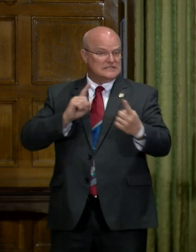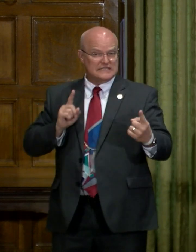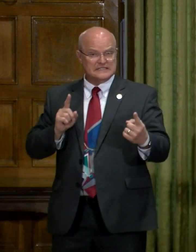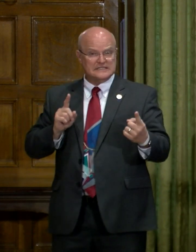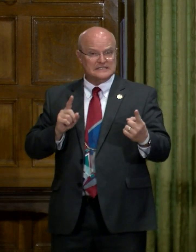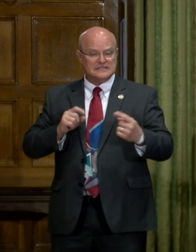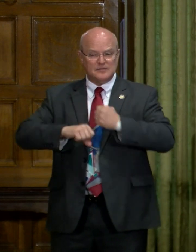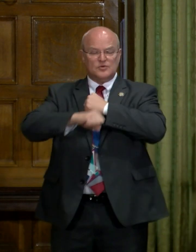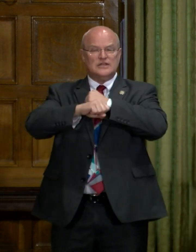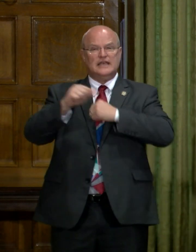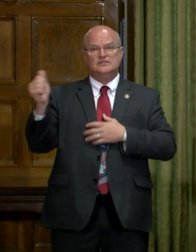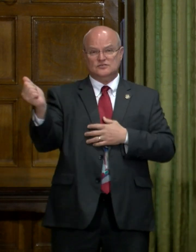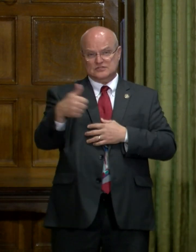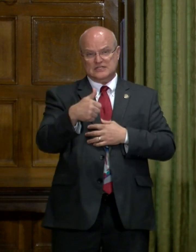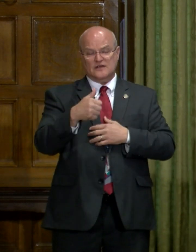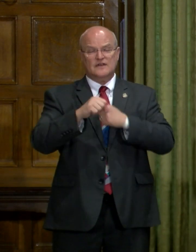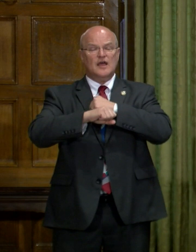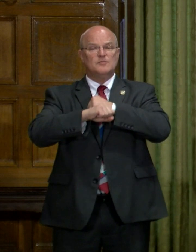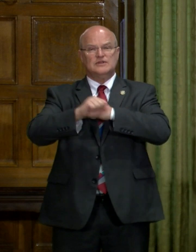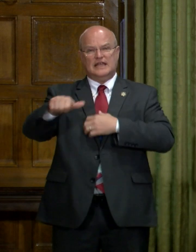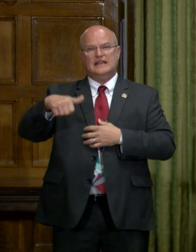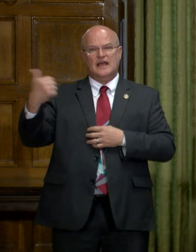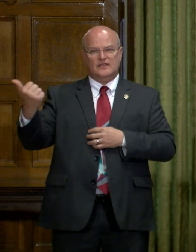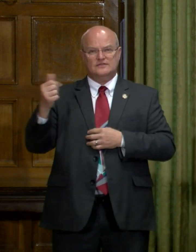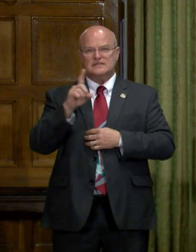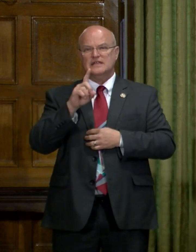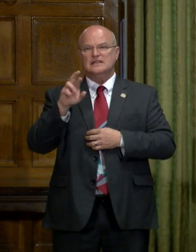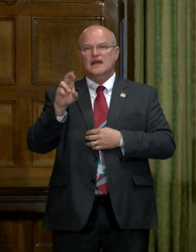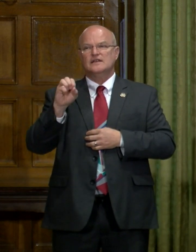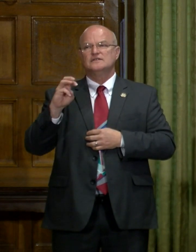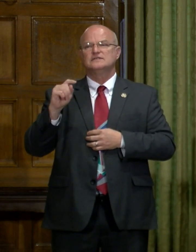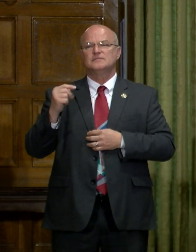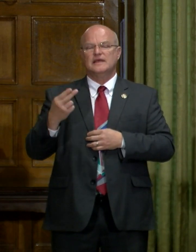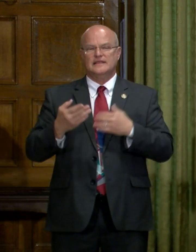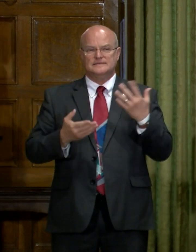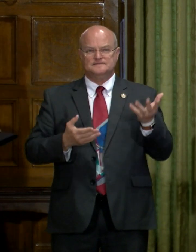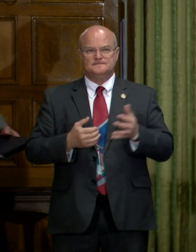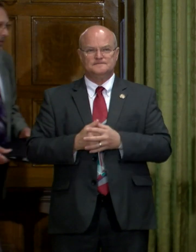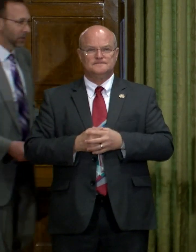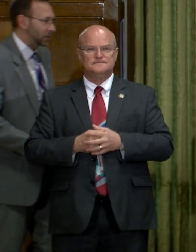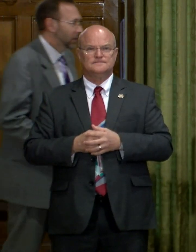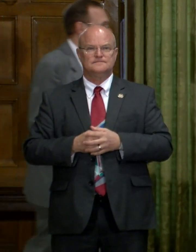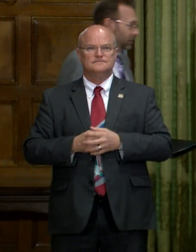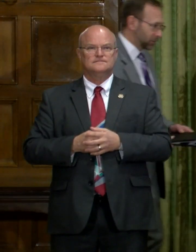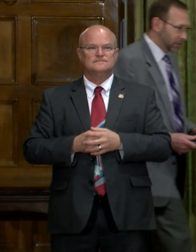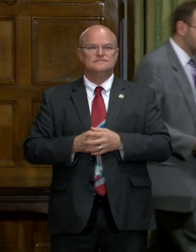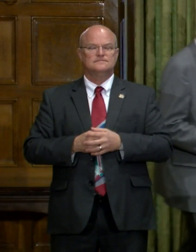distance, protect yourself and protect others. Dr. Smith.